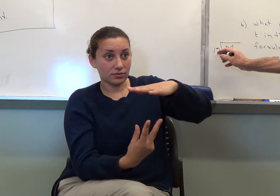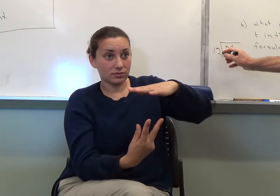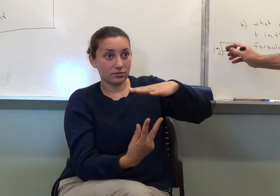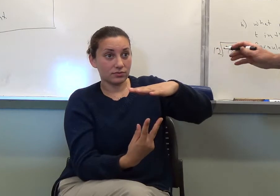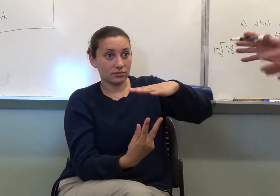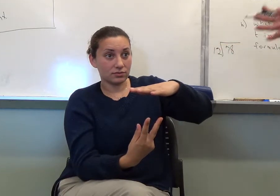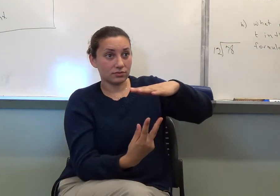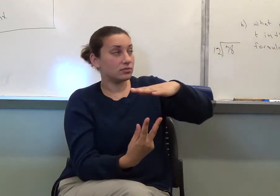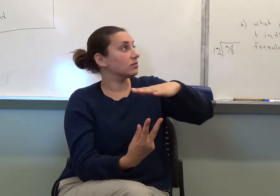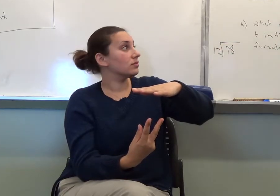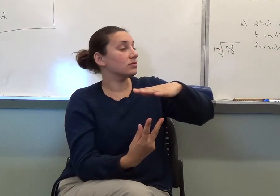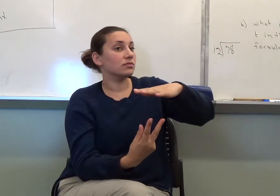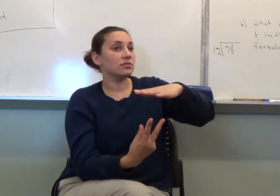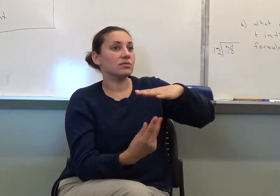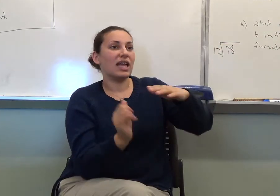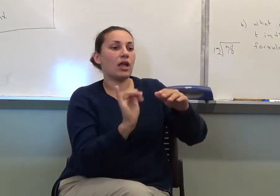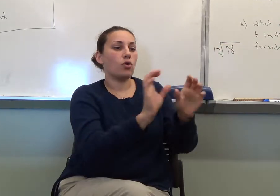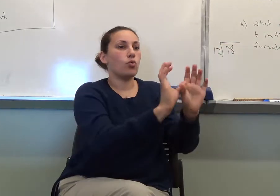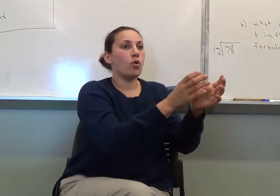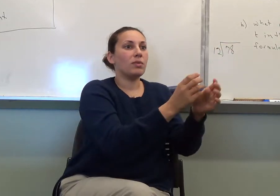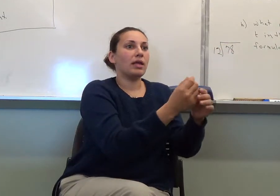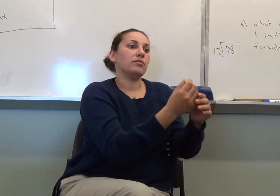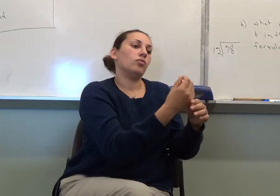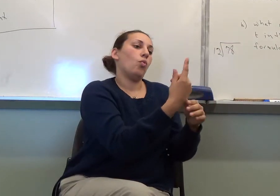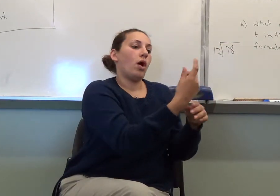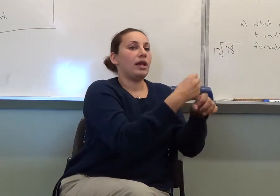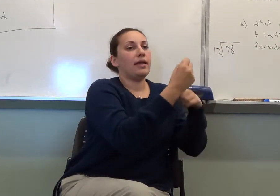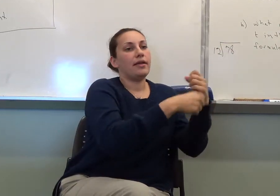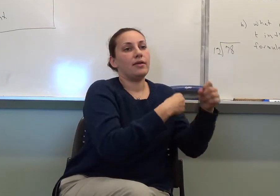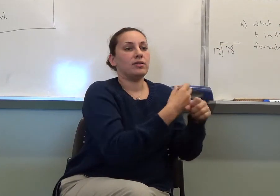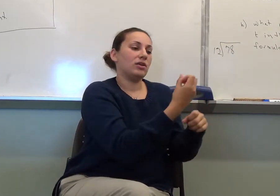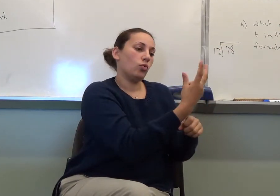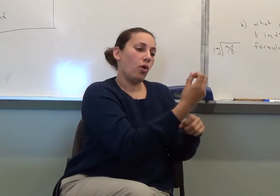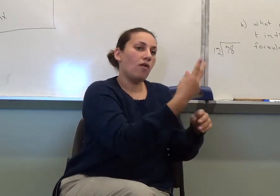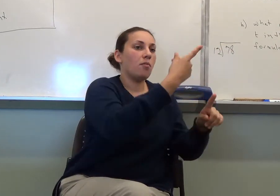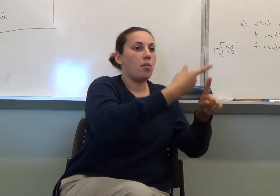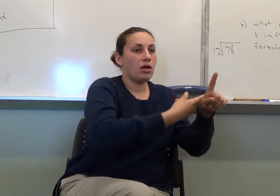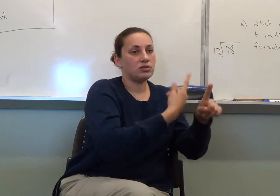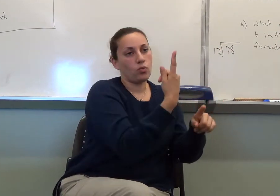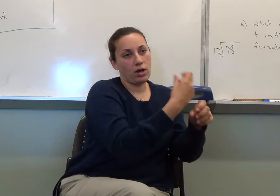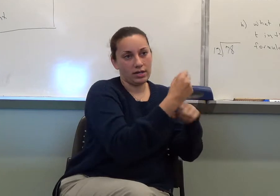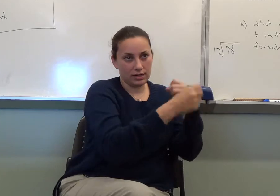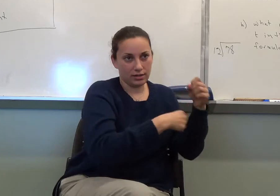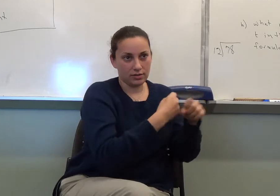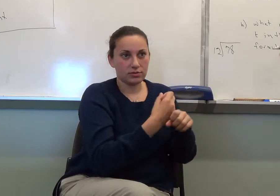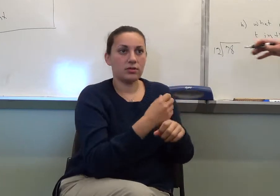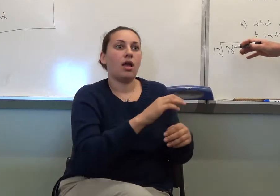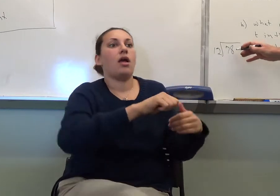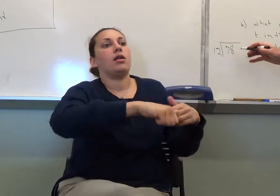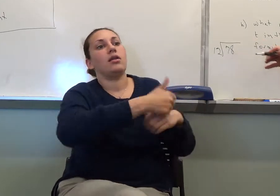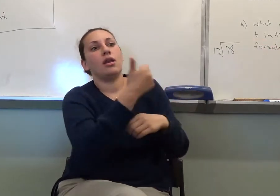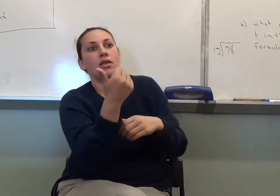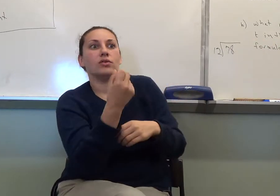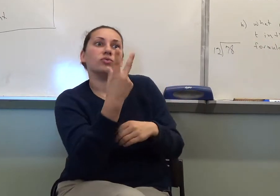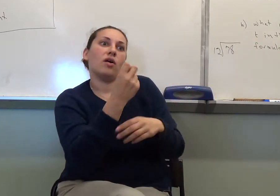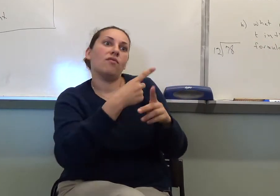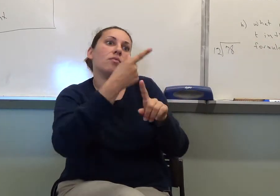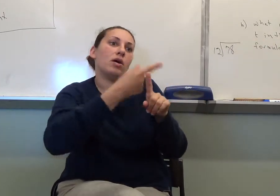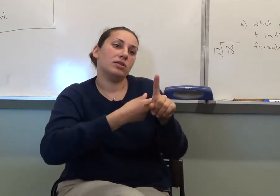in other words, group them in 12 months is 1 year, another 12 months is a second year. If we do that division, then how many